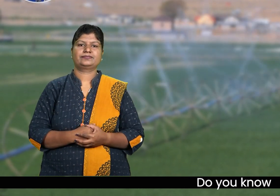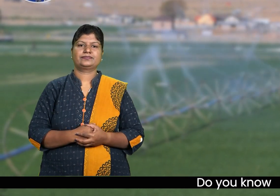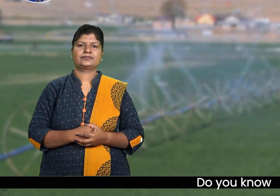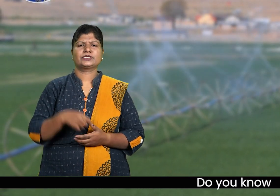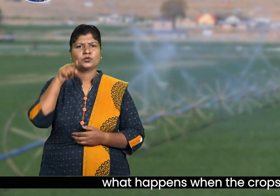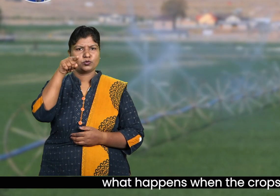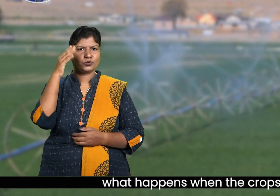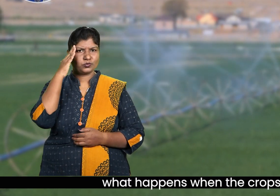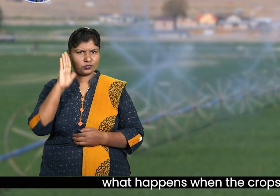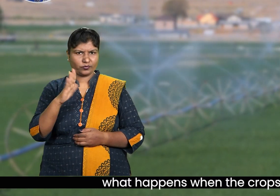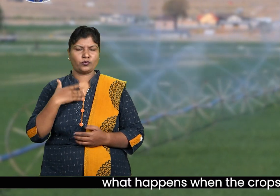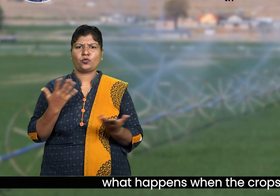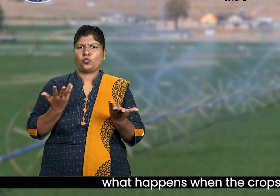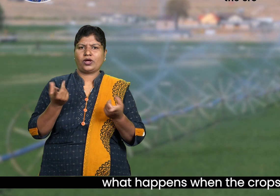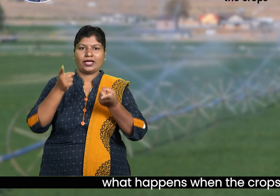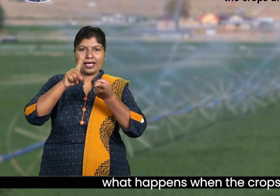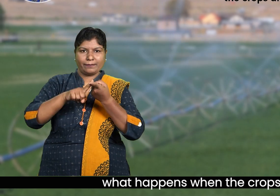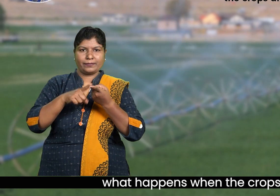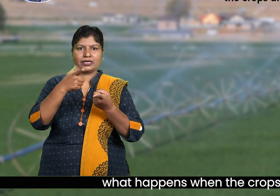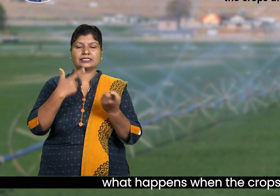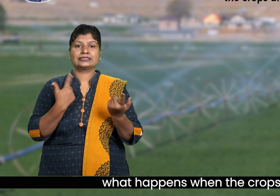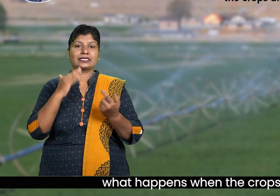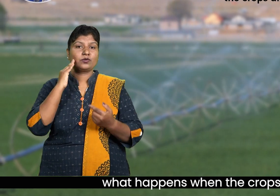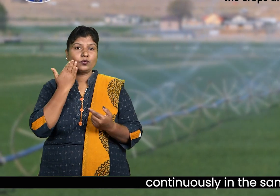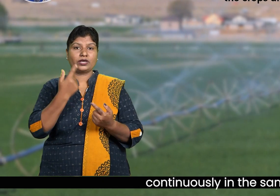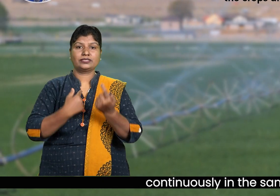Do you know what happens when the crops are